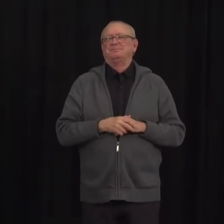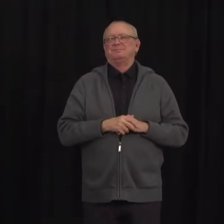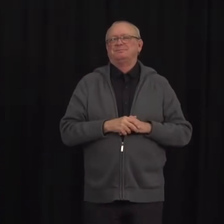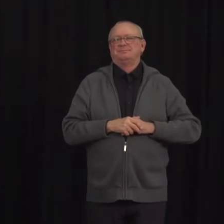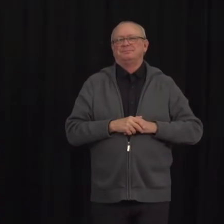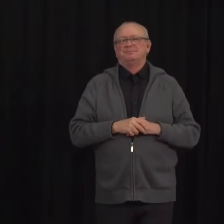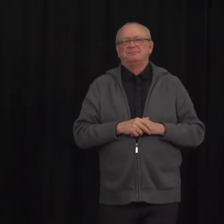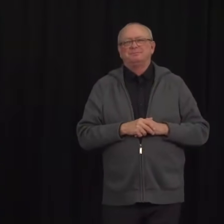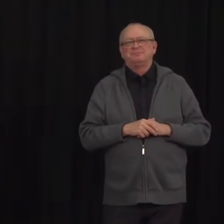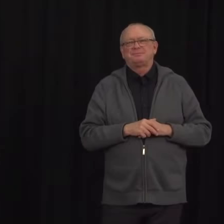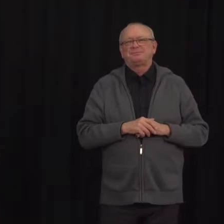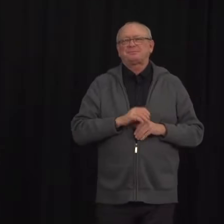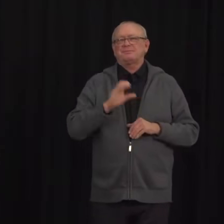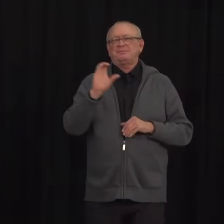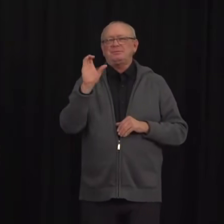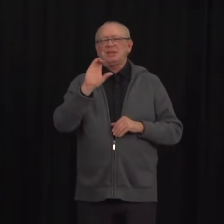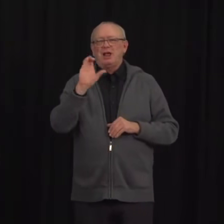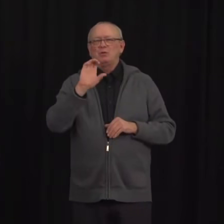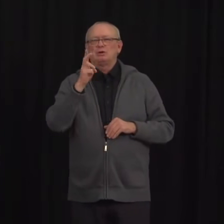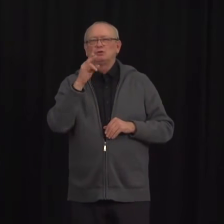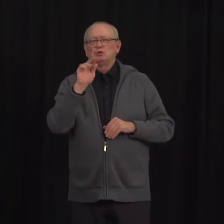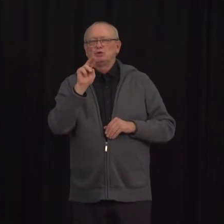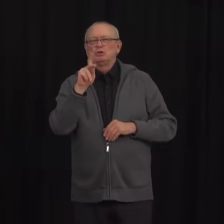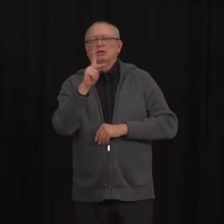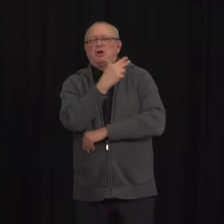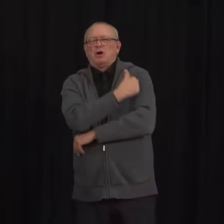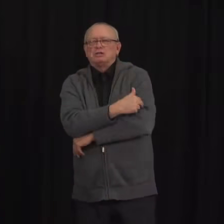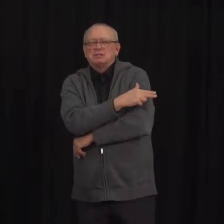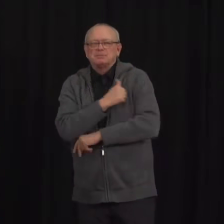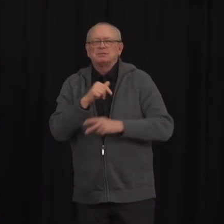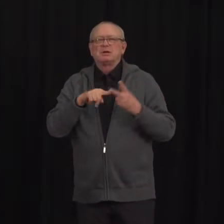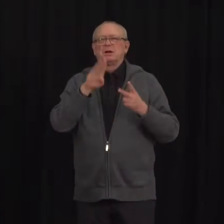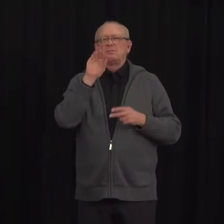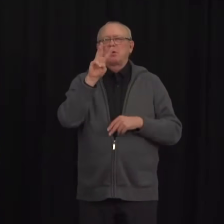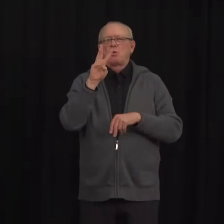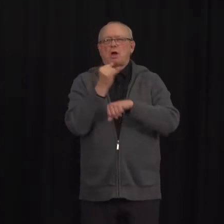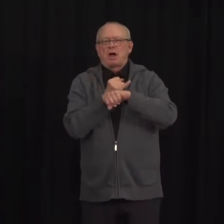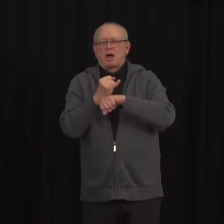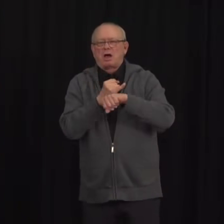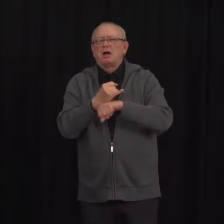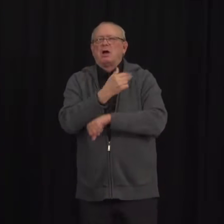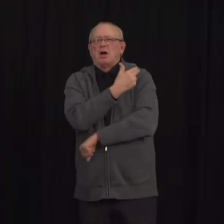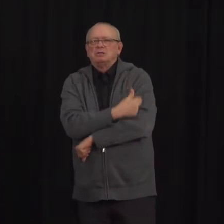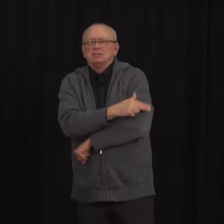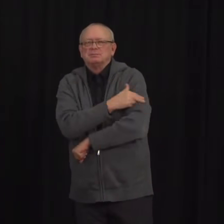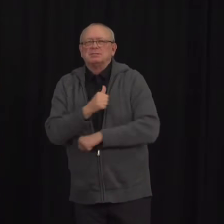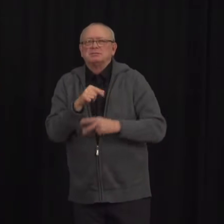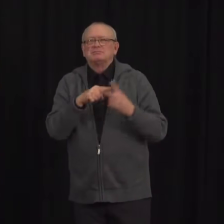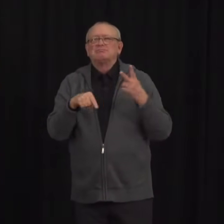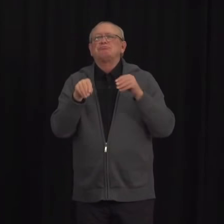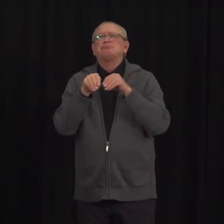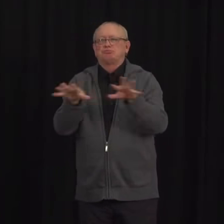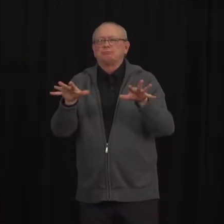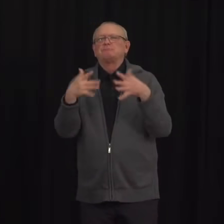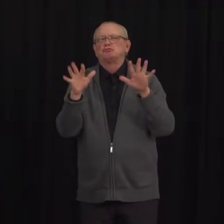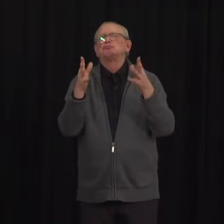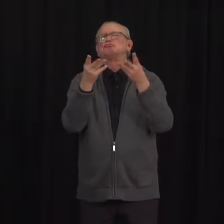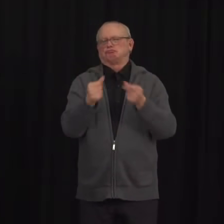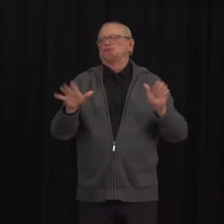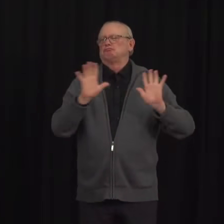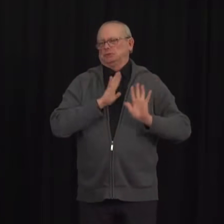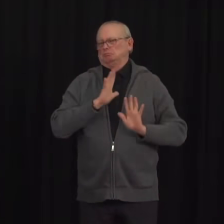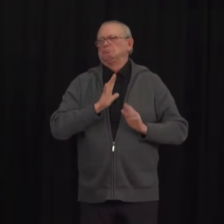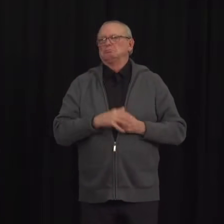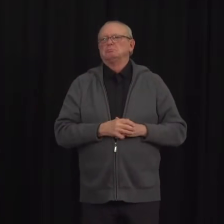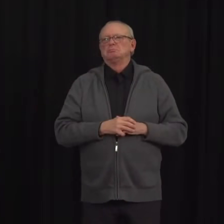Chinook Regional Hospital and Bow Island Health Centre in South Zone were declared over on November 14th, and the outbreak on the